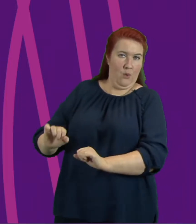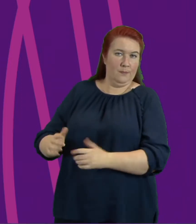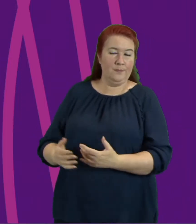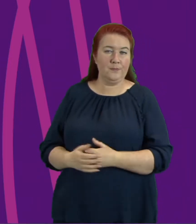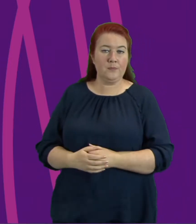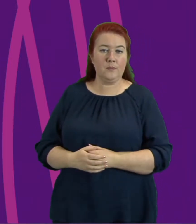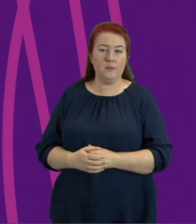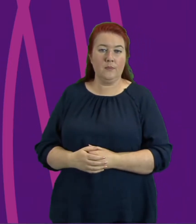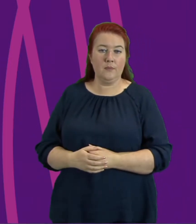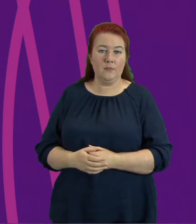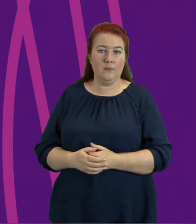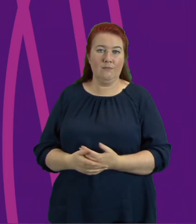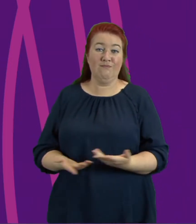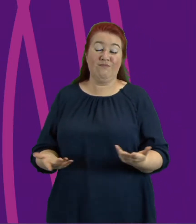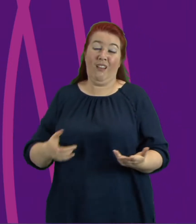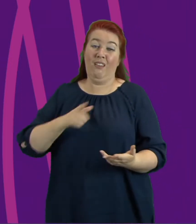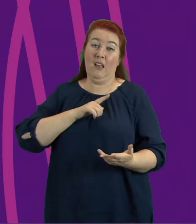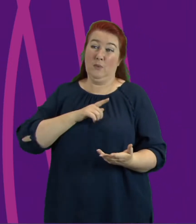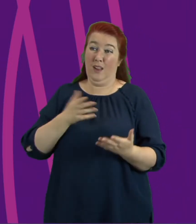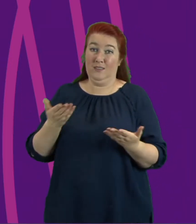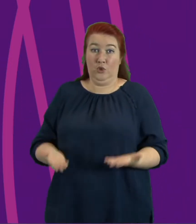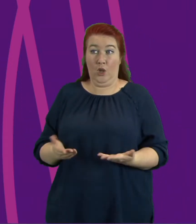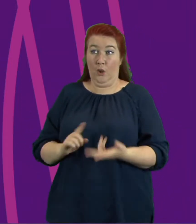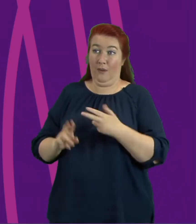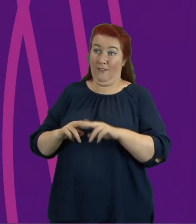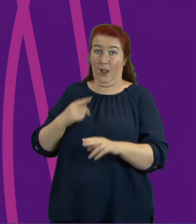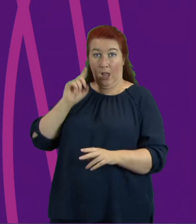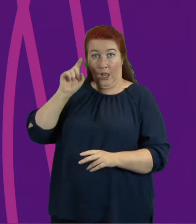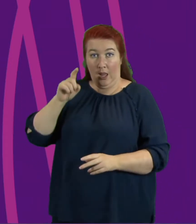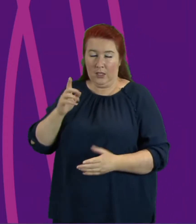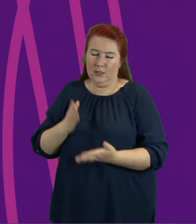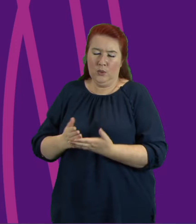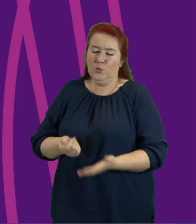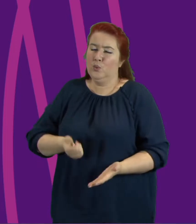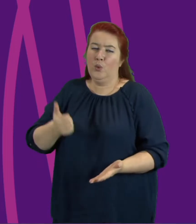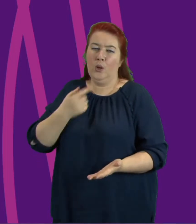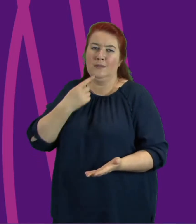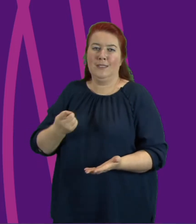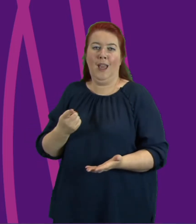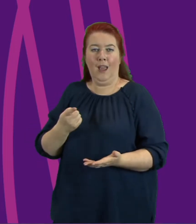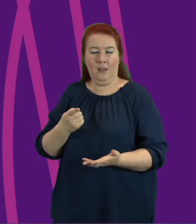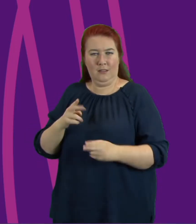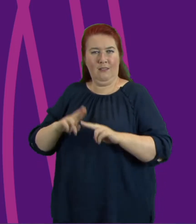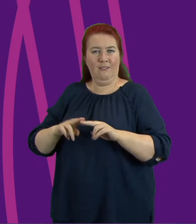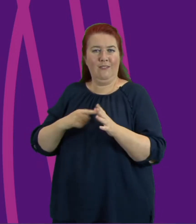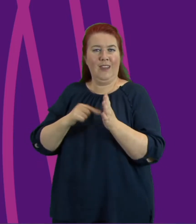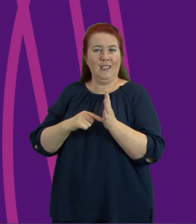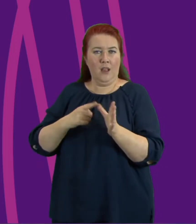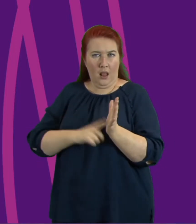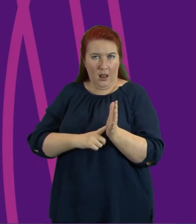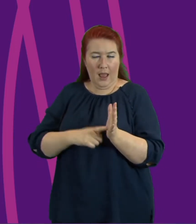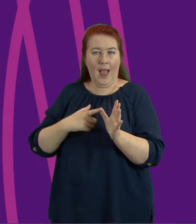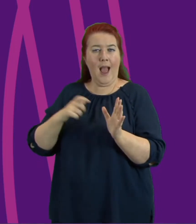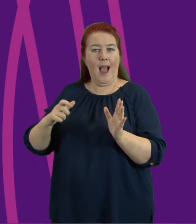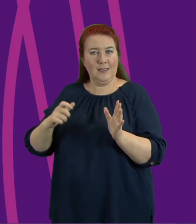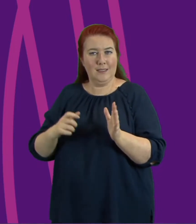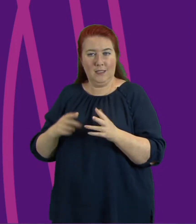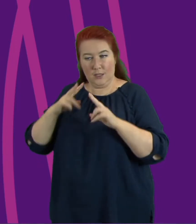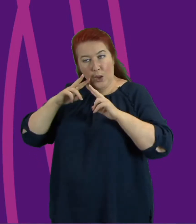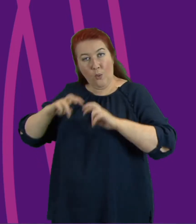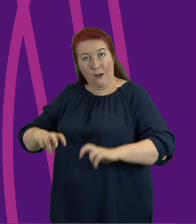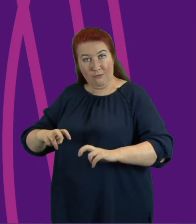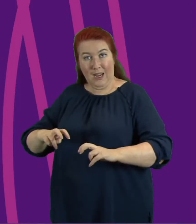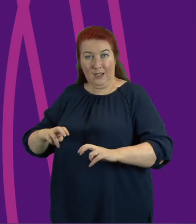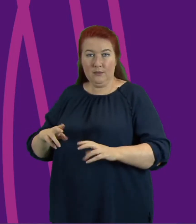regard, it would be premature for me to speculate at this stage whether a fatal accident inquiry into any particular death or categories of death